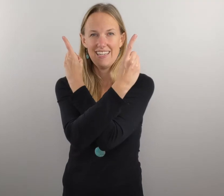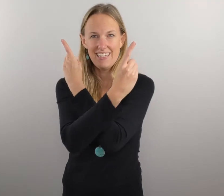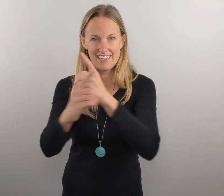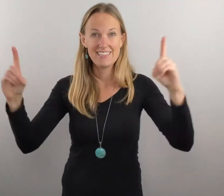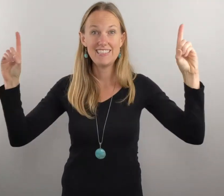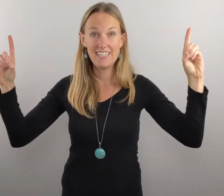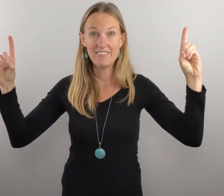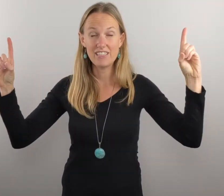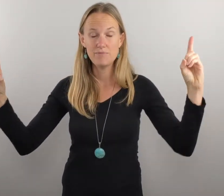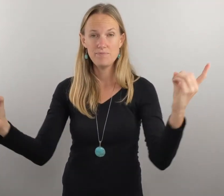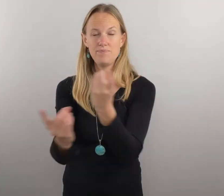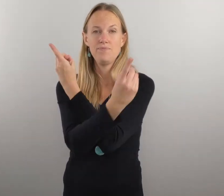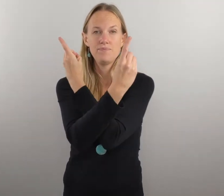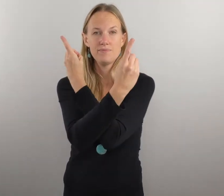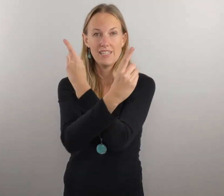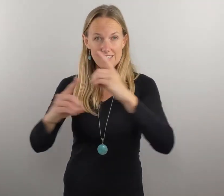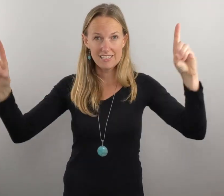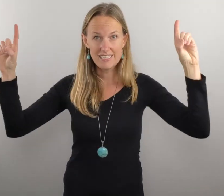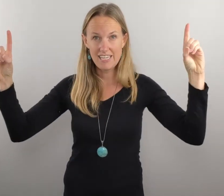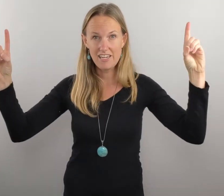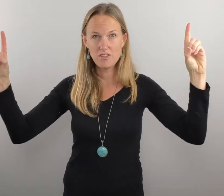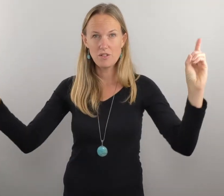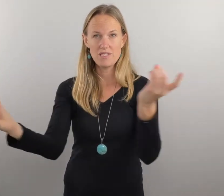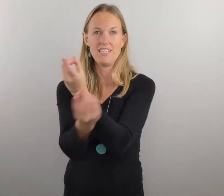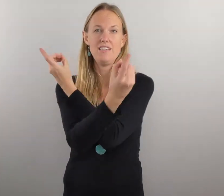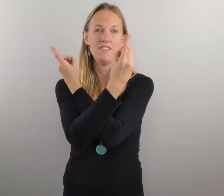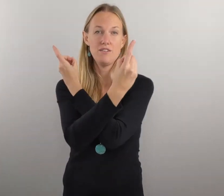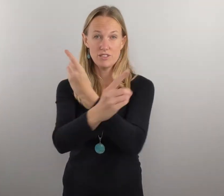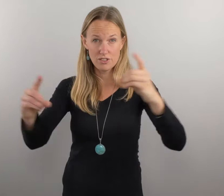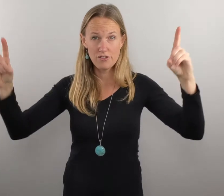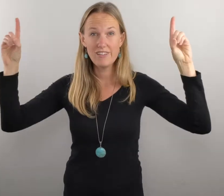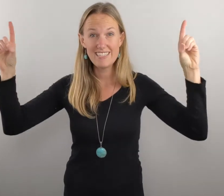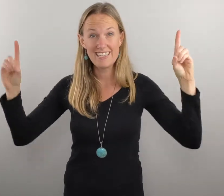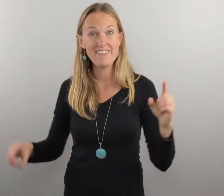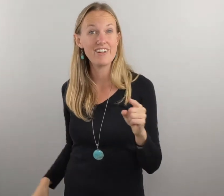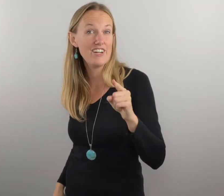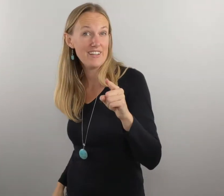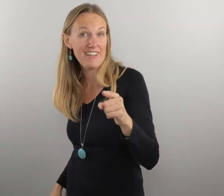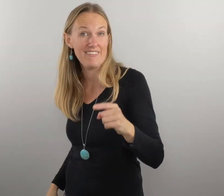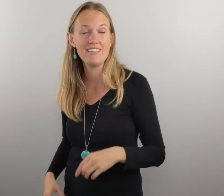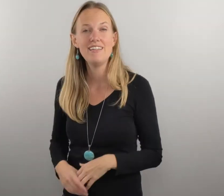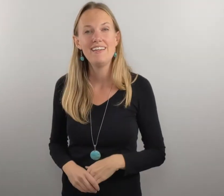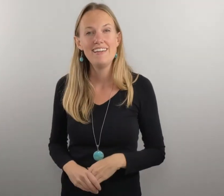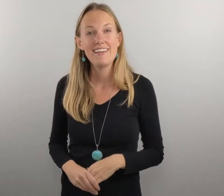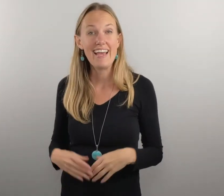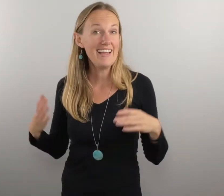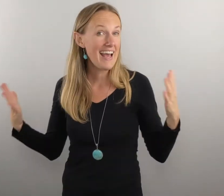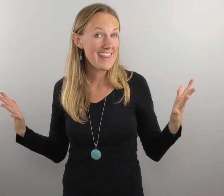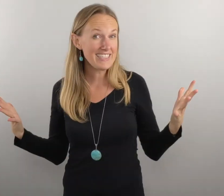okay? Deliver. Okay, just like saved, only with D's. Will soon deliver you. Okay, and that's the